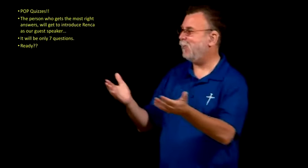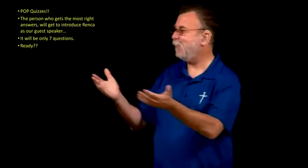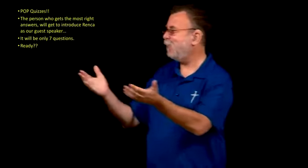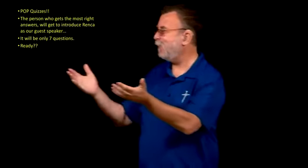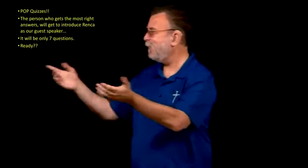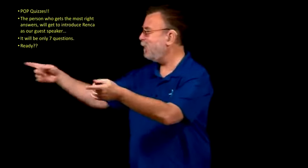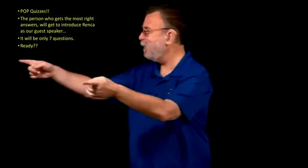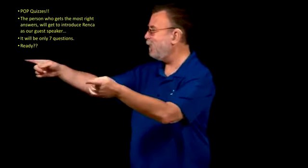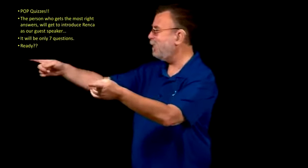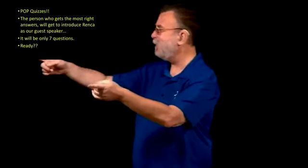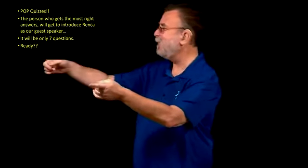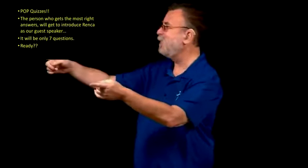school?